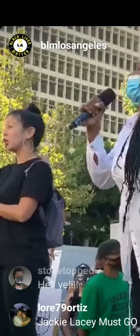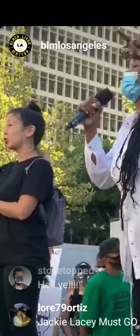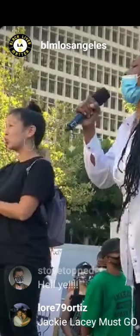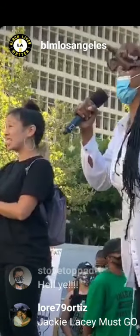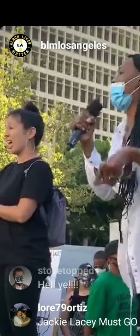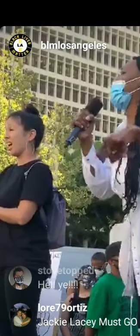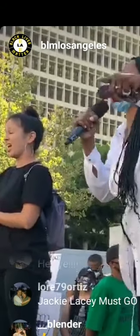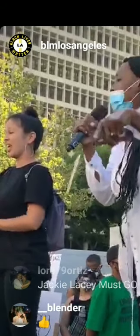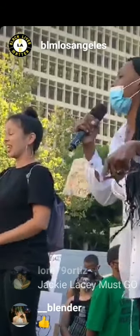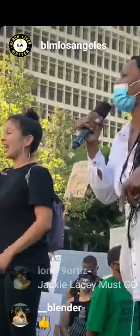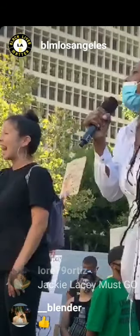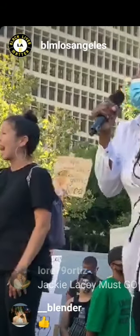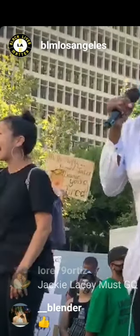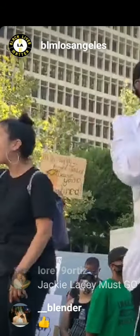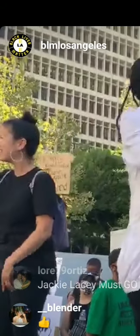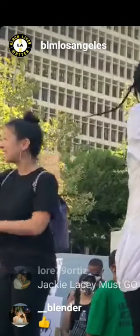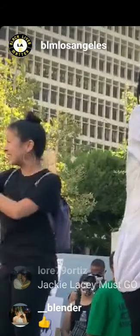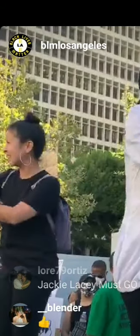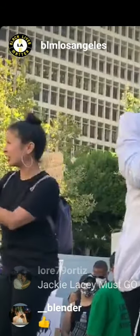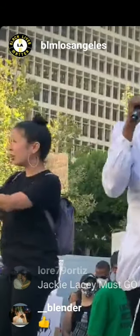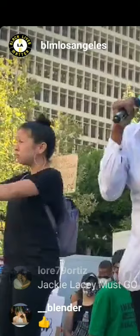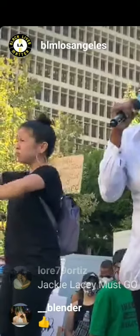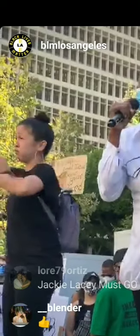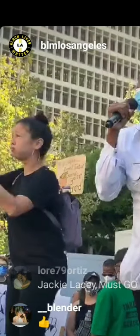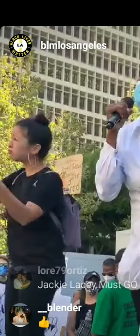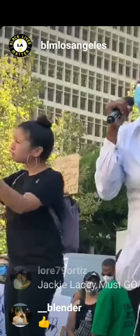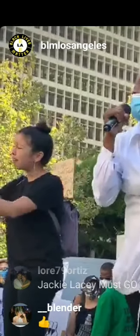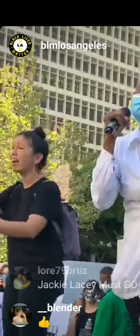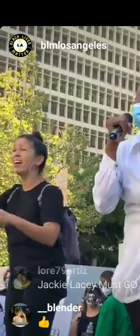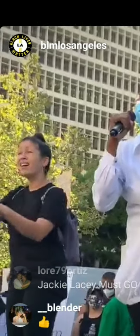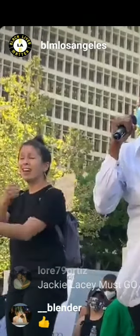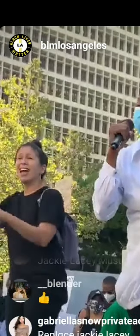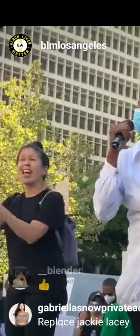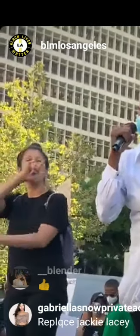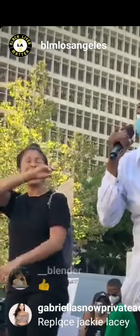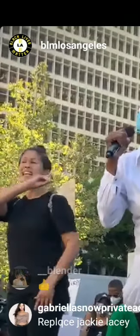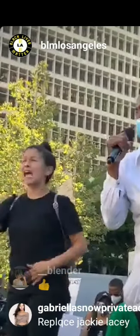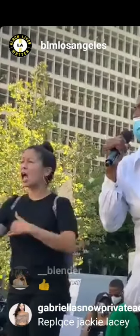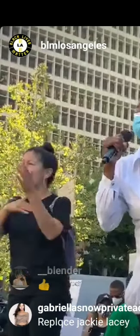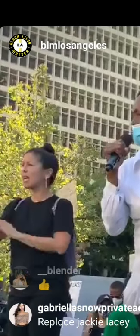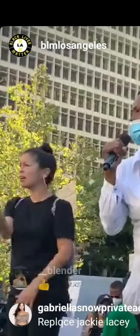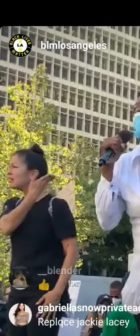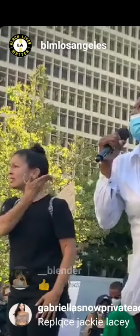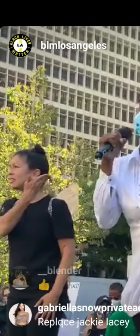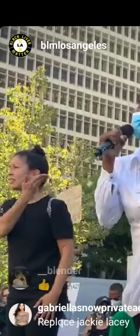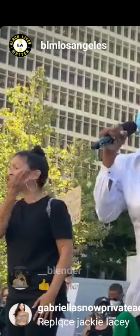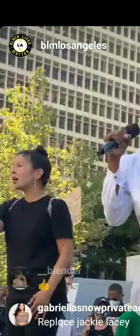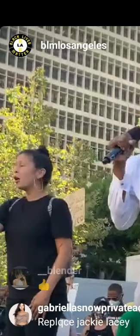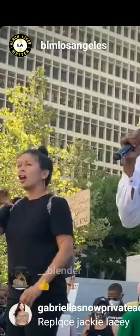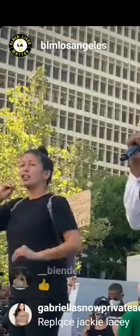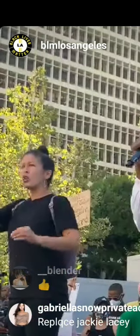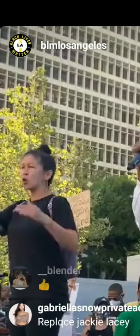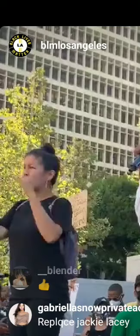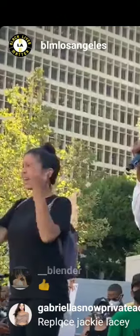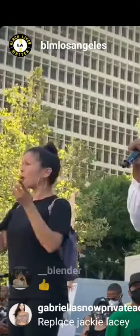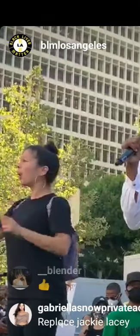2009. This is my 11th year fighting this department and this damn building sitting here, because ain't